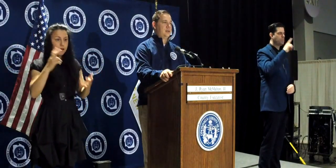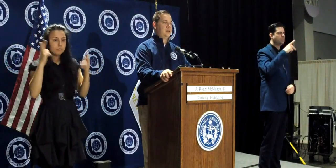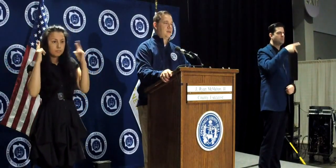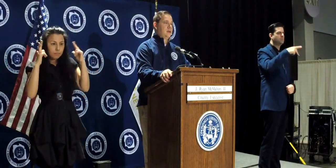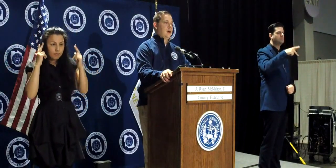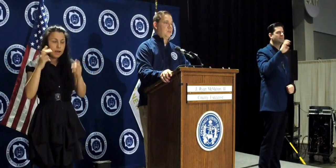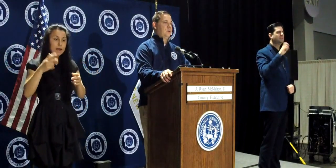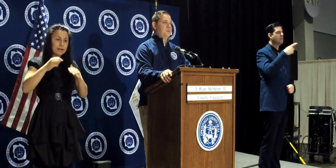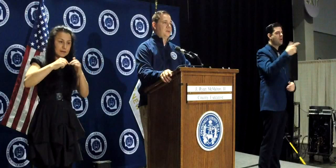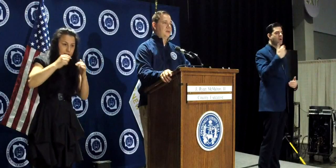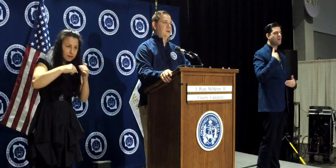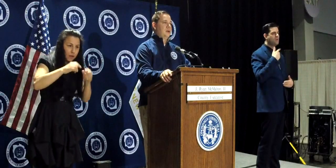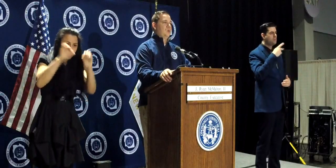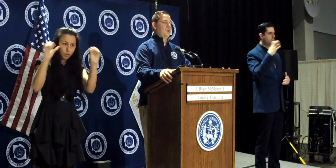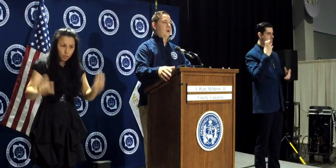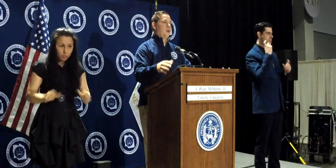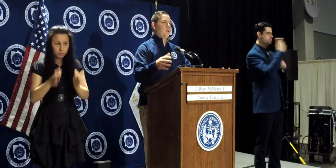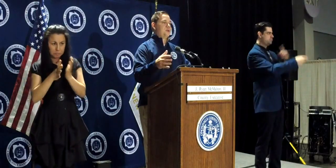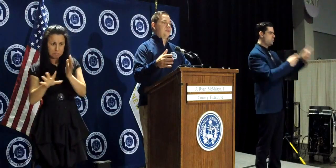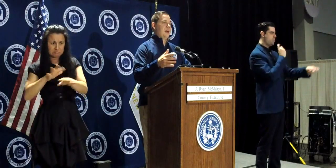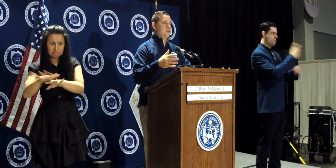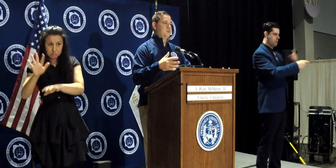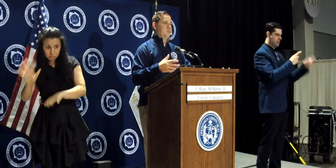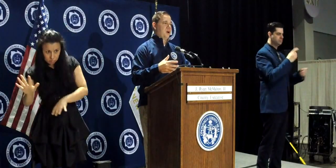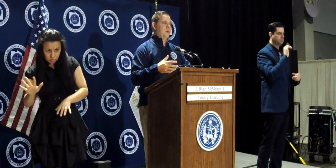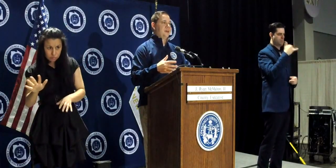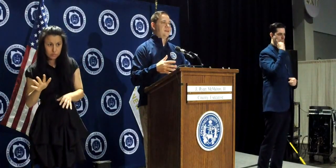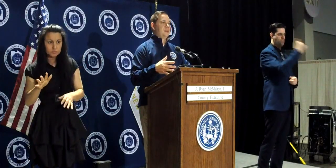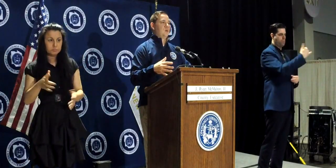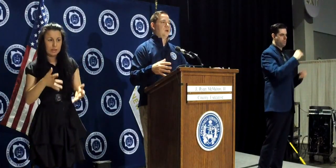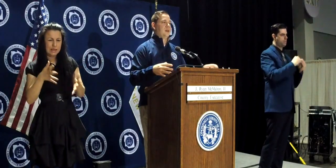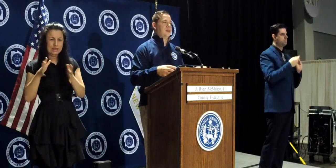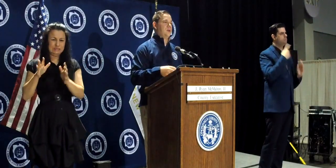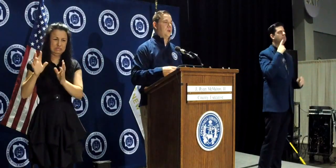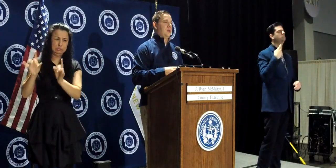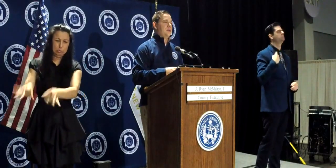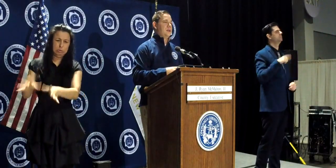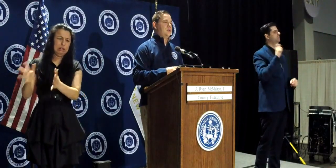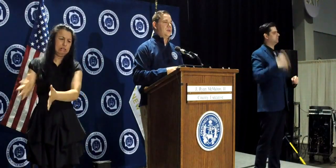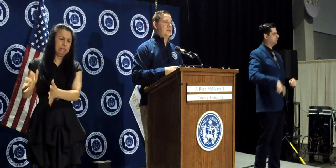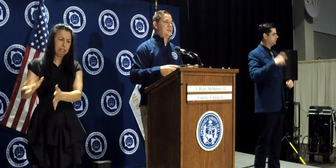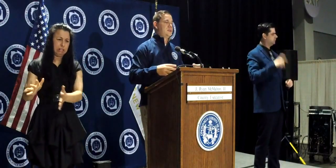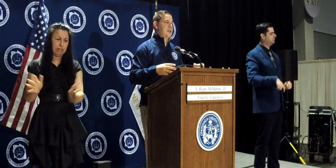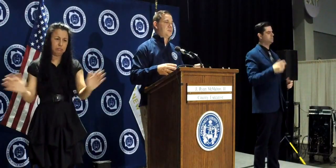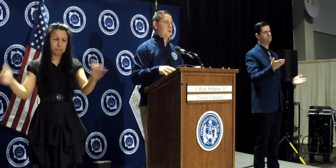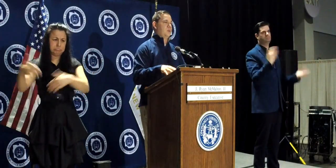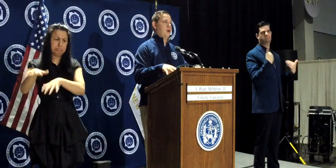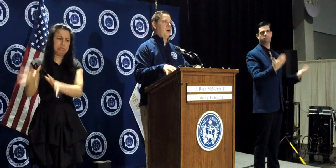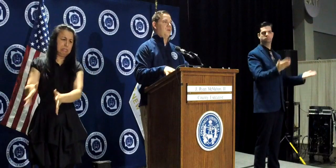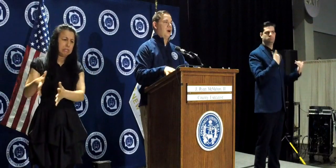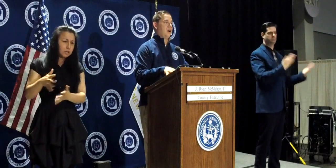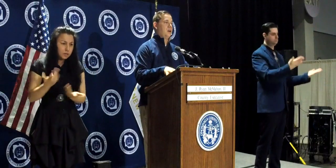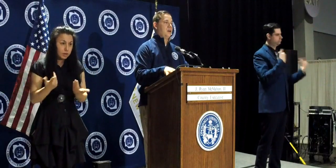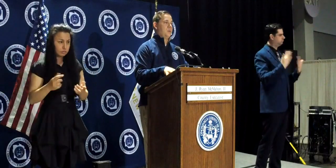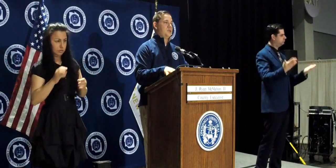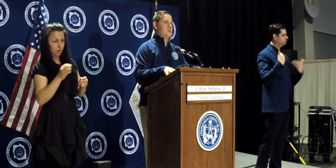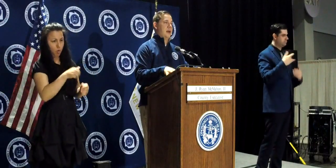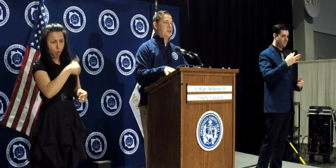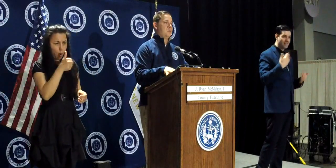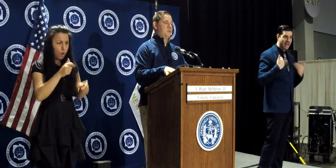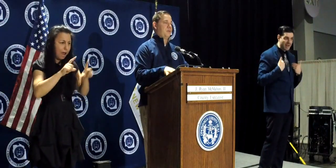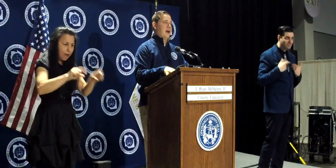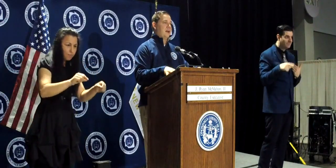We need PPE. When our emergency management department gets it, what do? They do a needs assessment with all of our